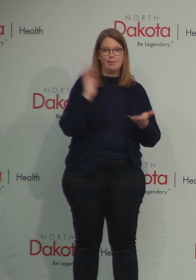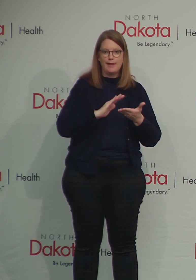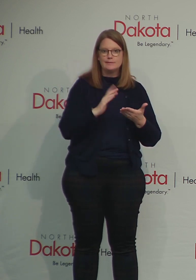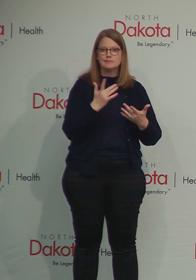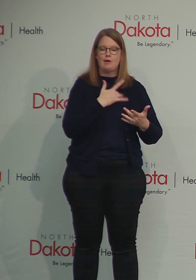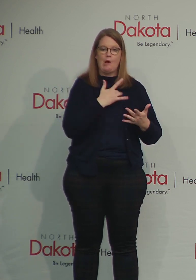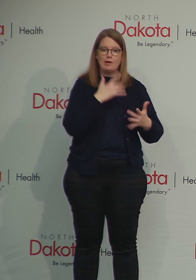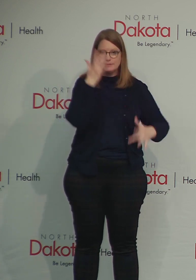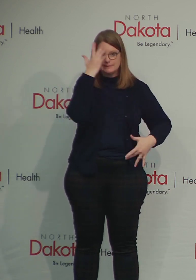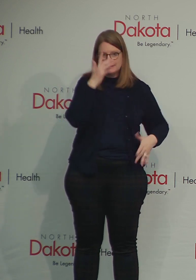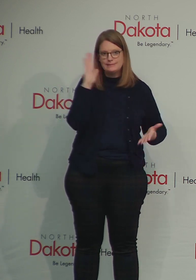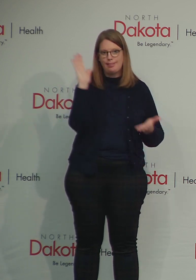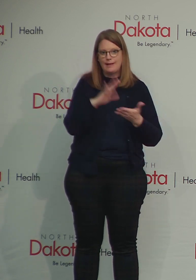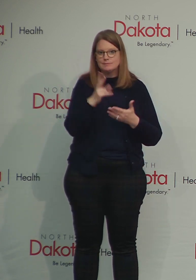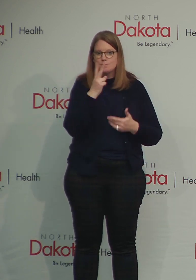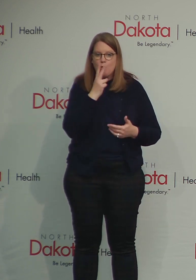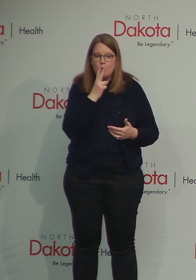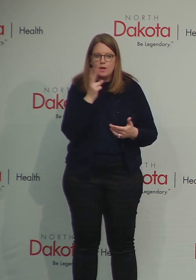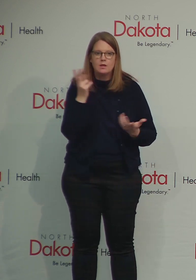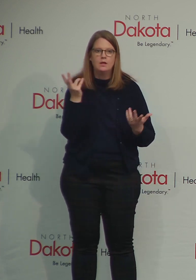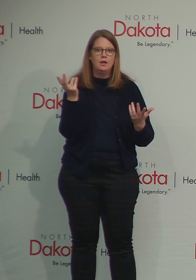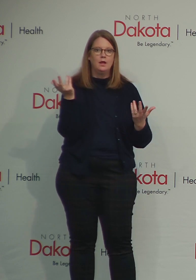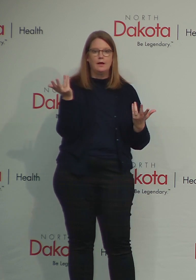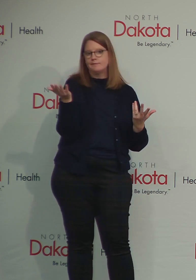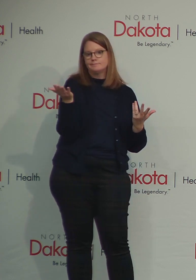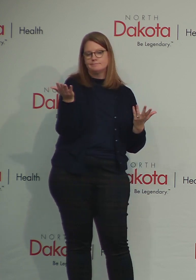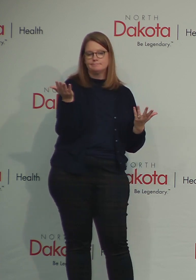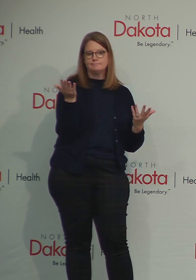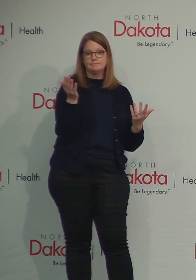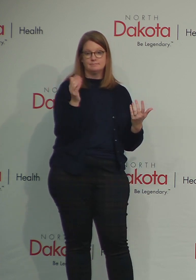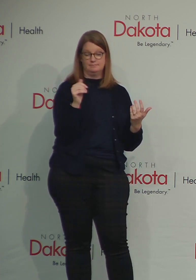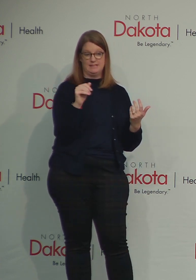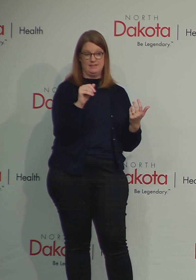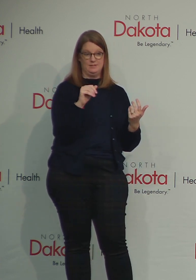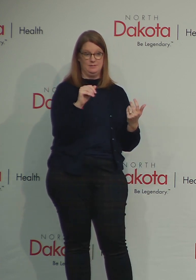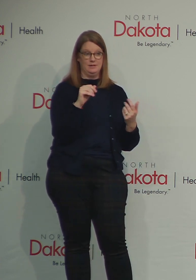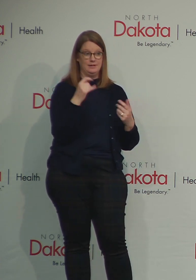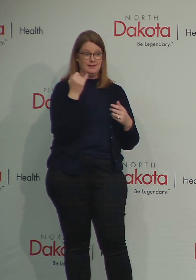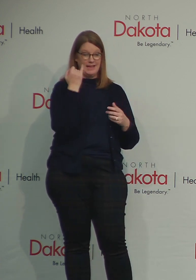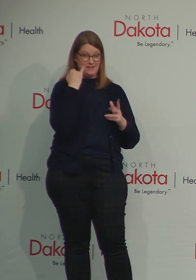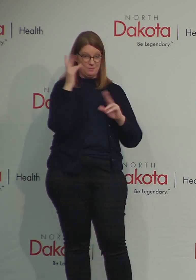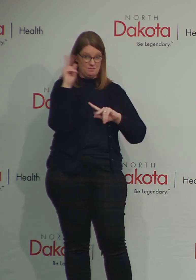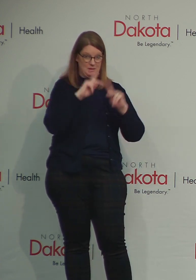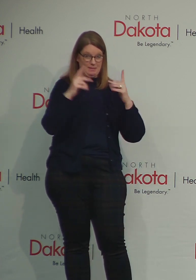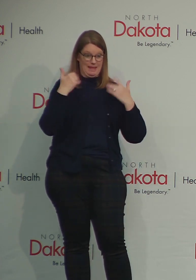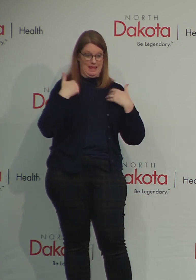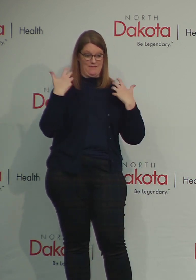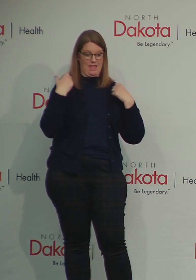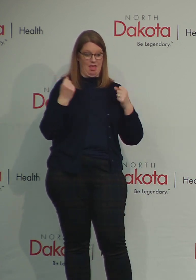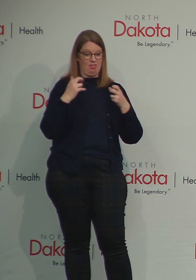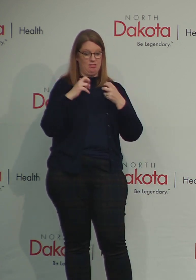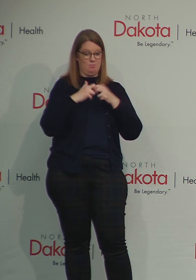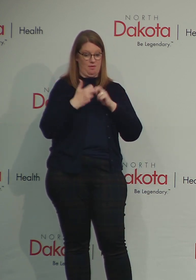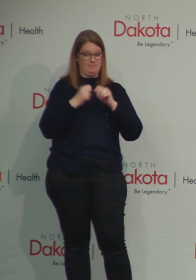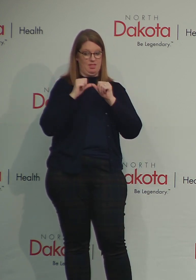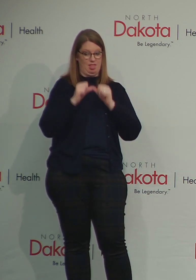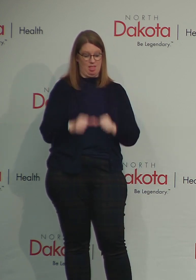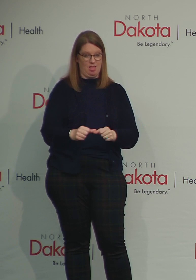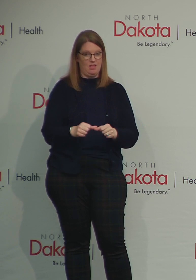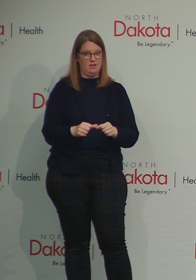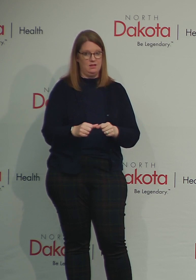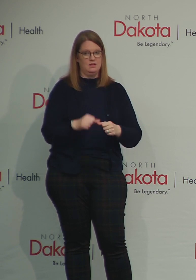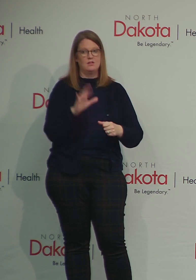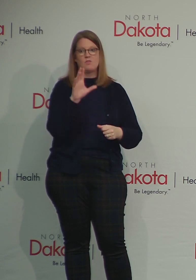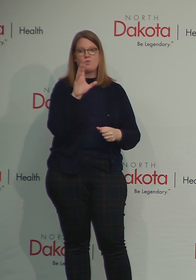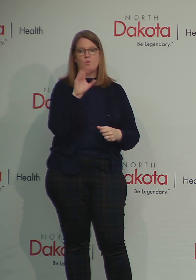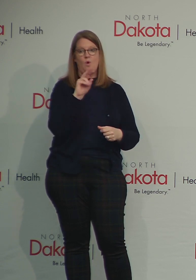less smoking, this COVID is tough on people that have underlying comorbidities, as we've been saying that since the